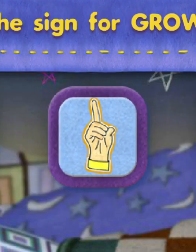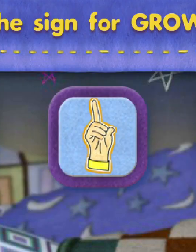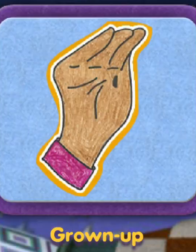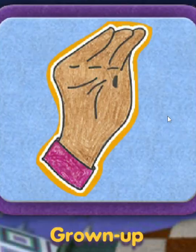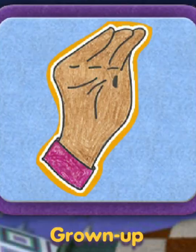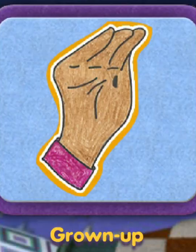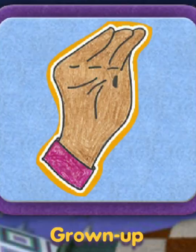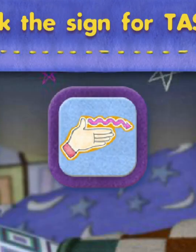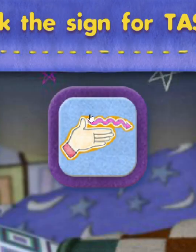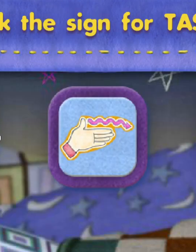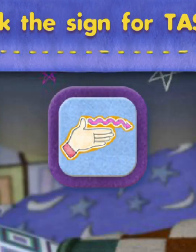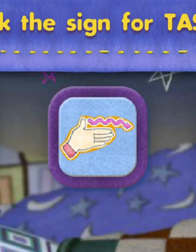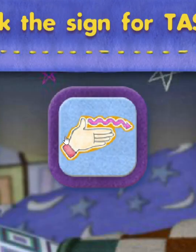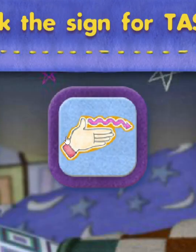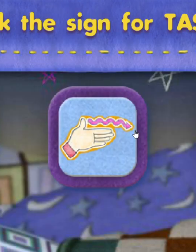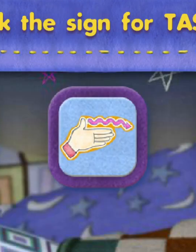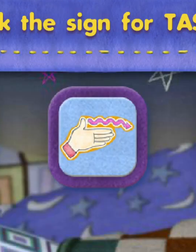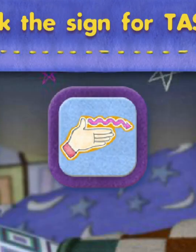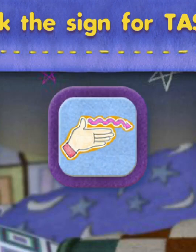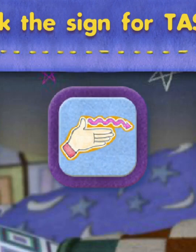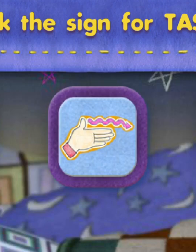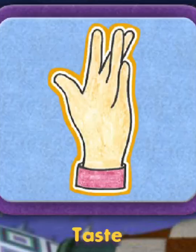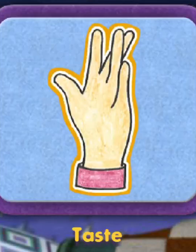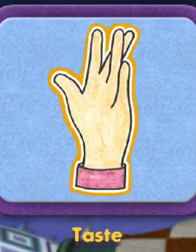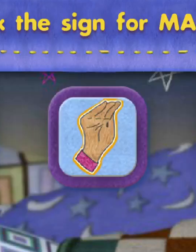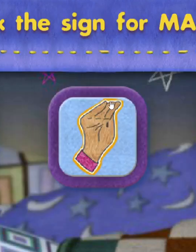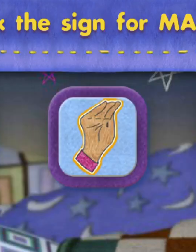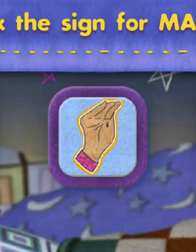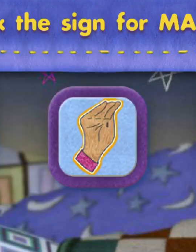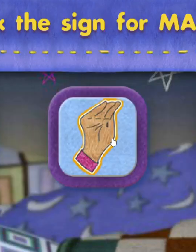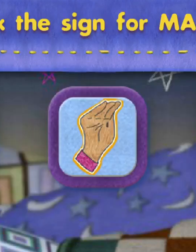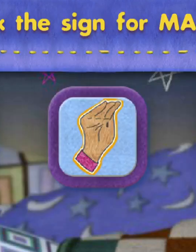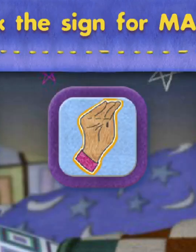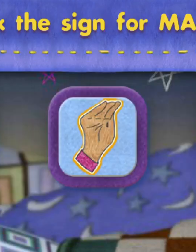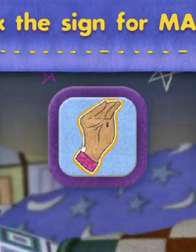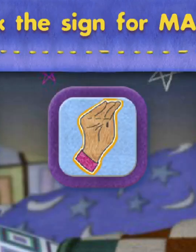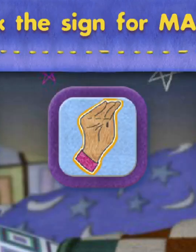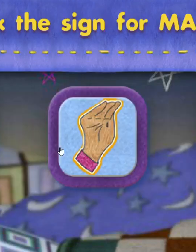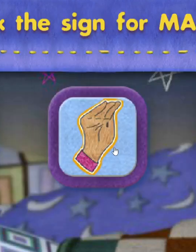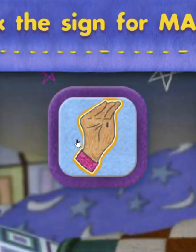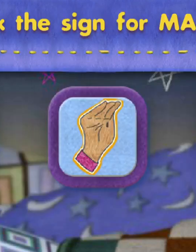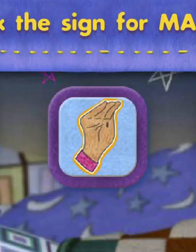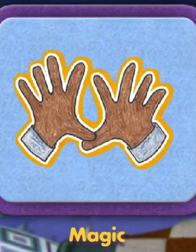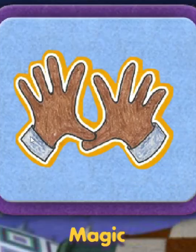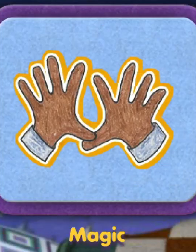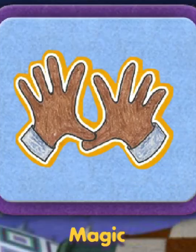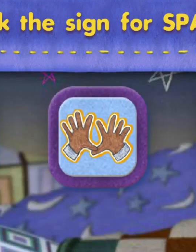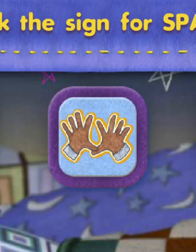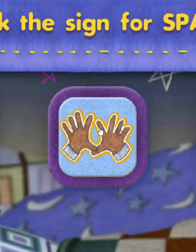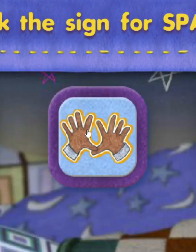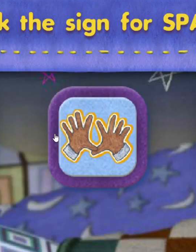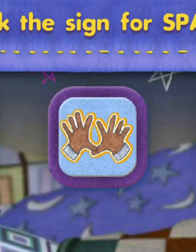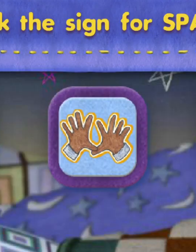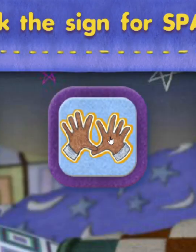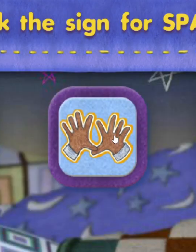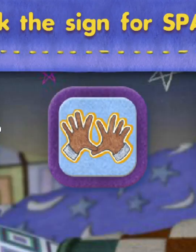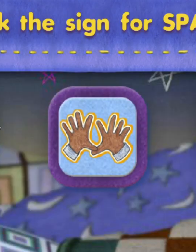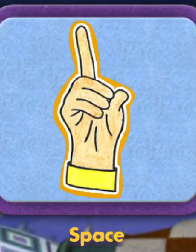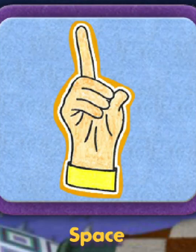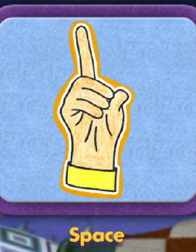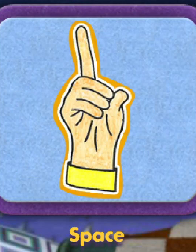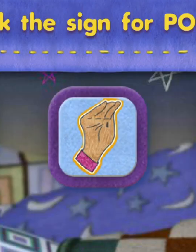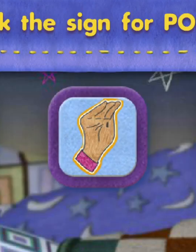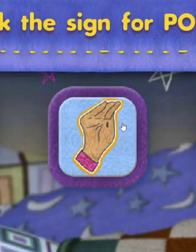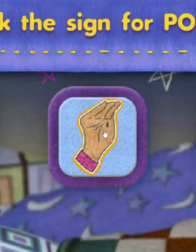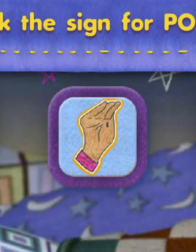sign is this is the which sign is taste. You select the sign for magic. This is select the sign